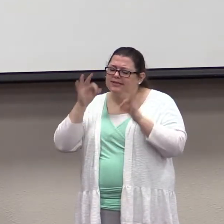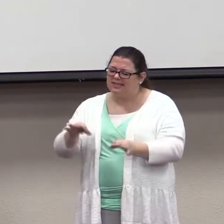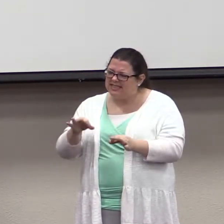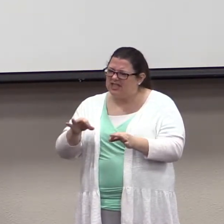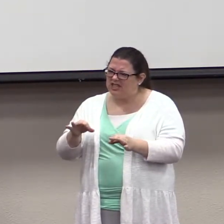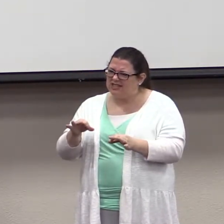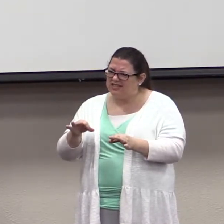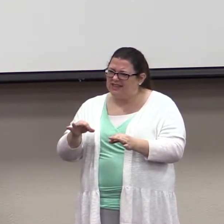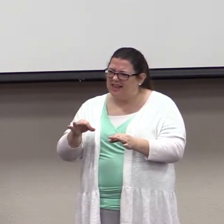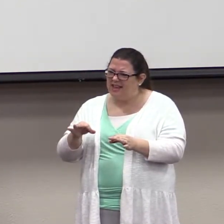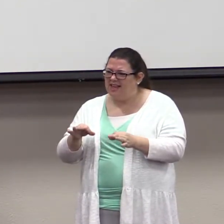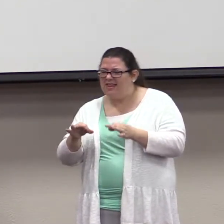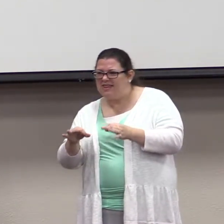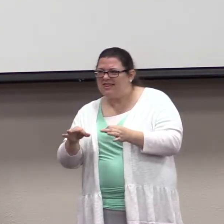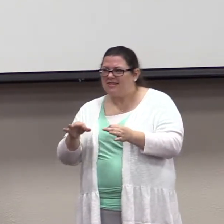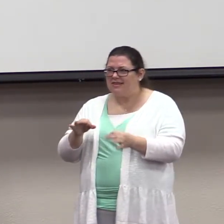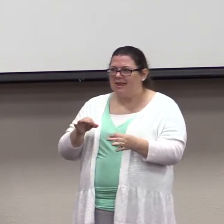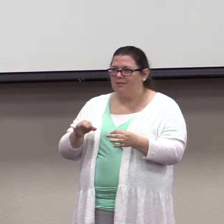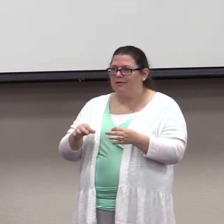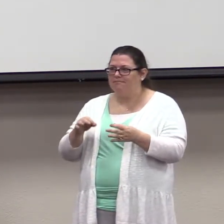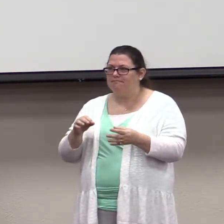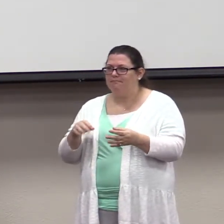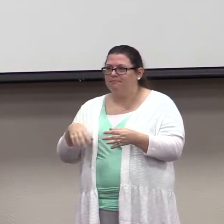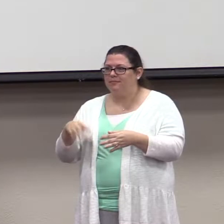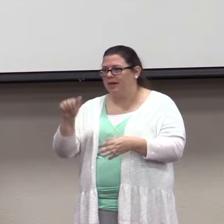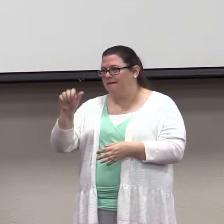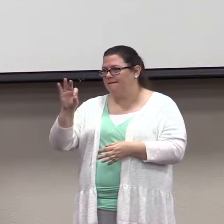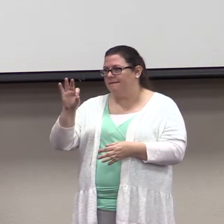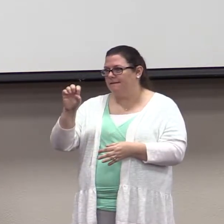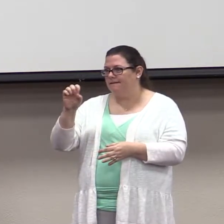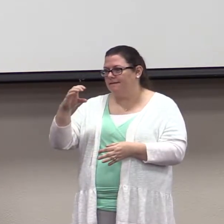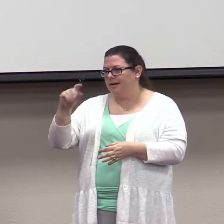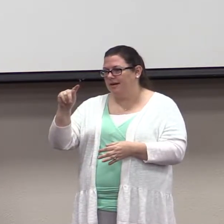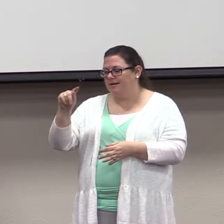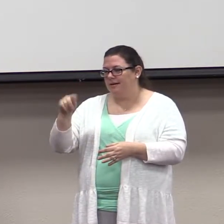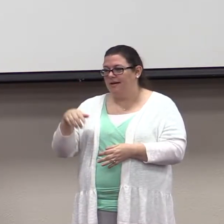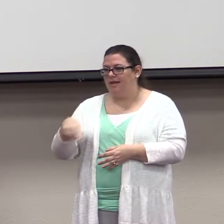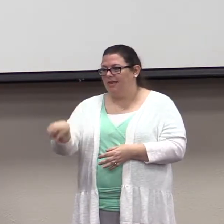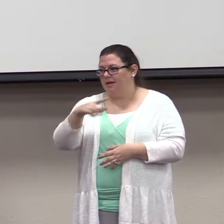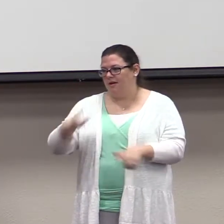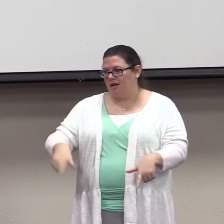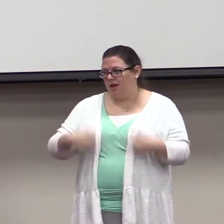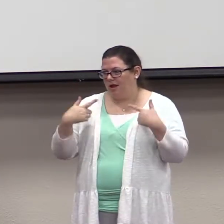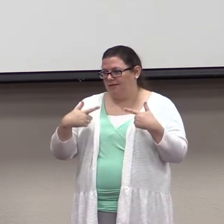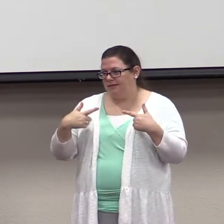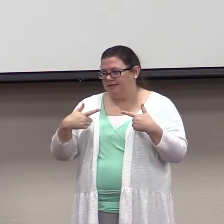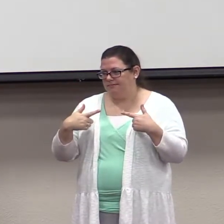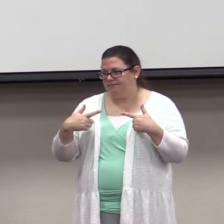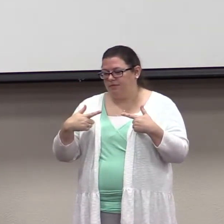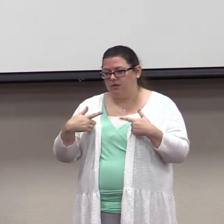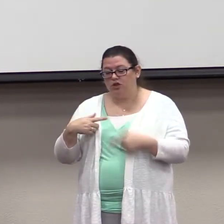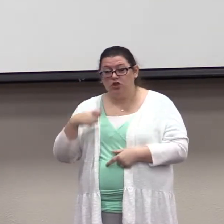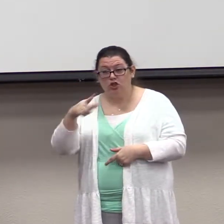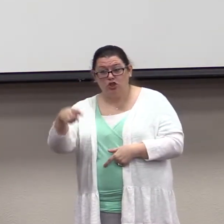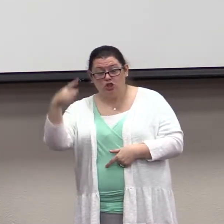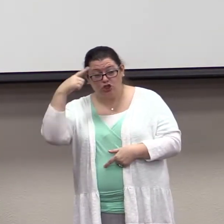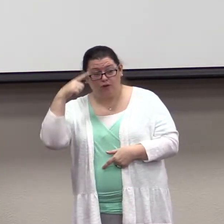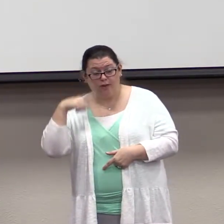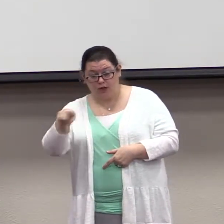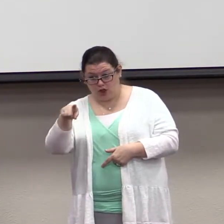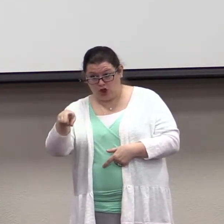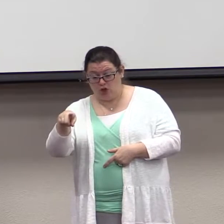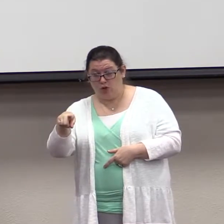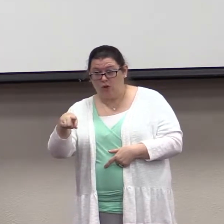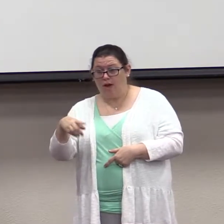Now also, do you think that you, as a preacher, as a teacher, or as a missionary, will not also be looked at